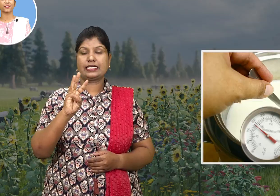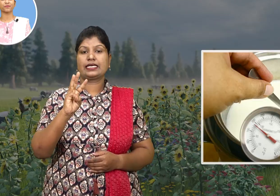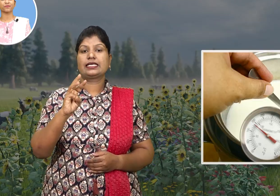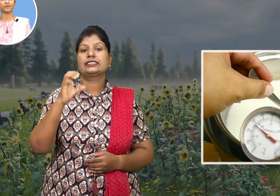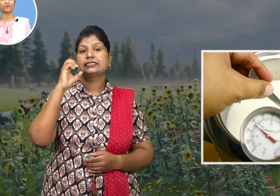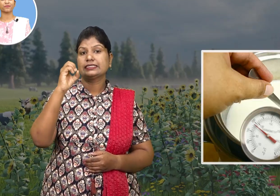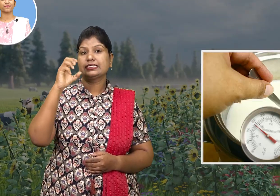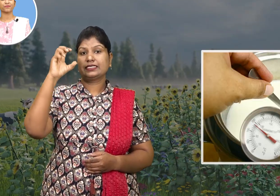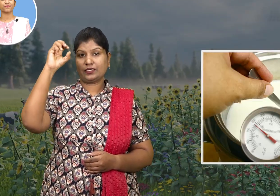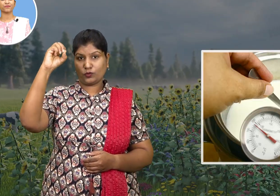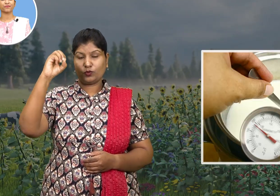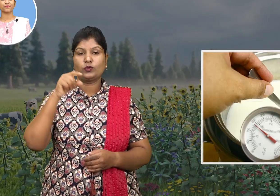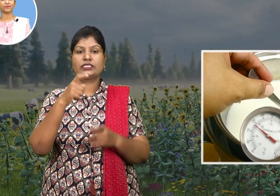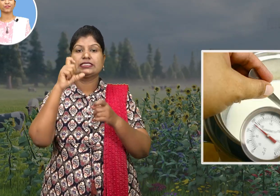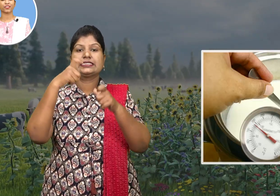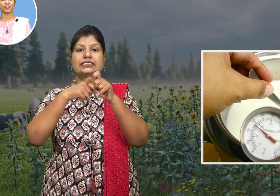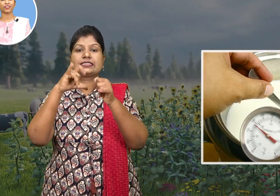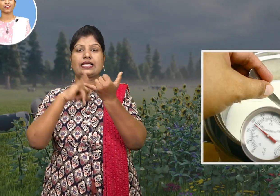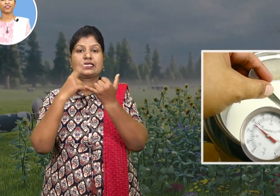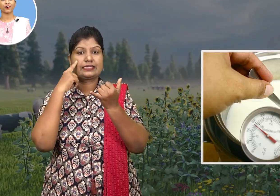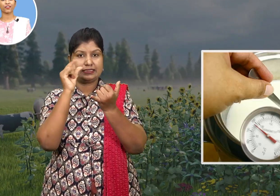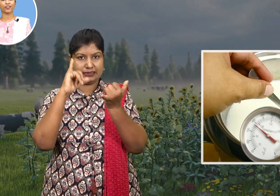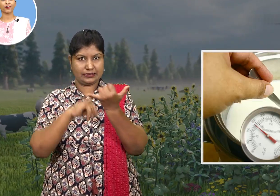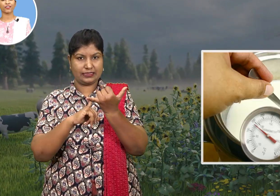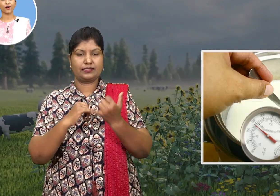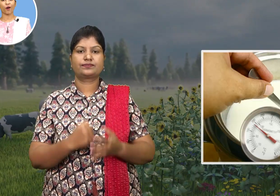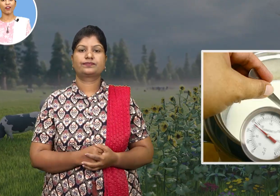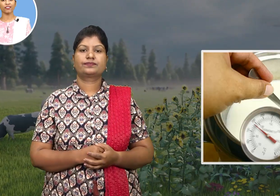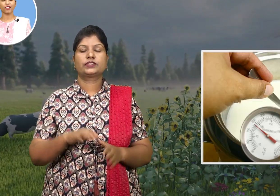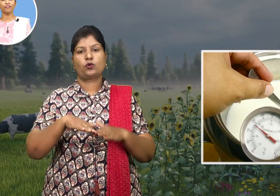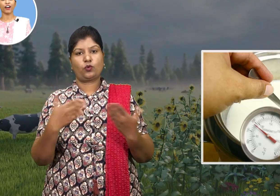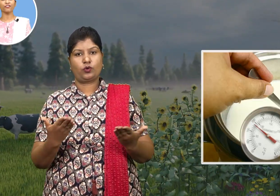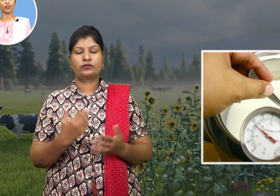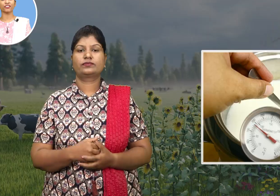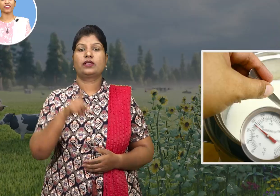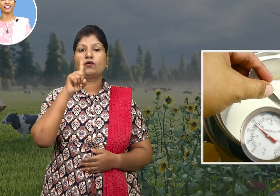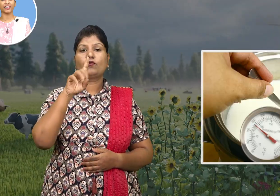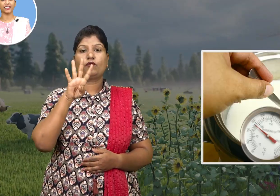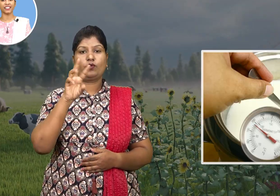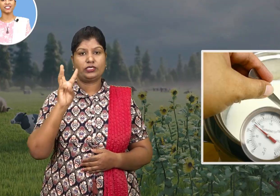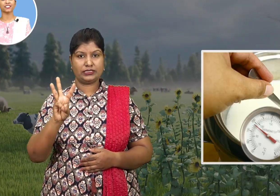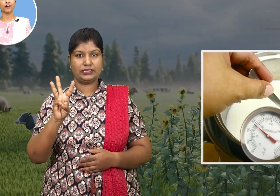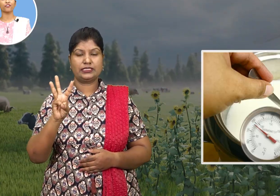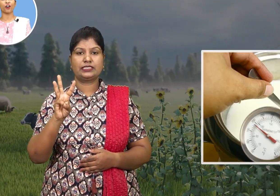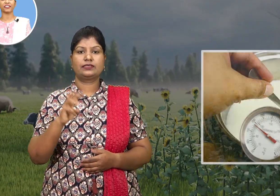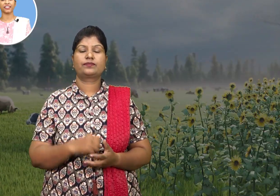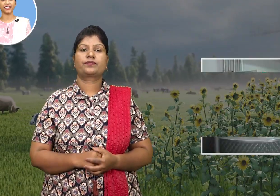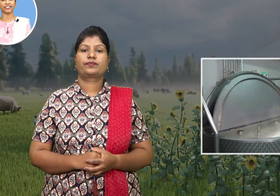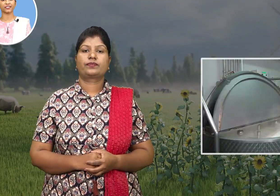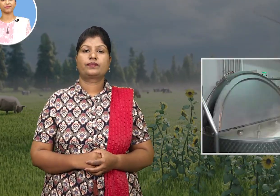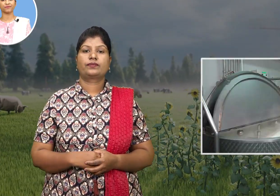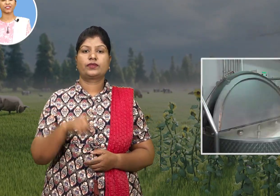Celsius or 145 degrees